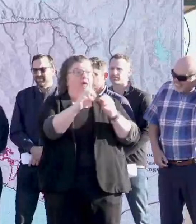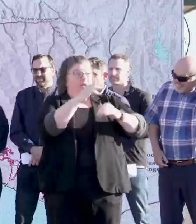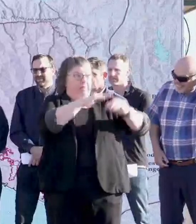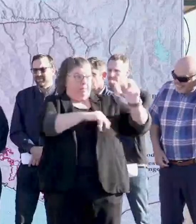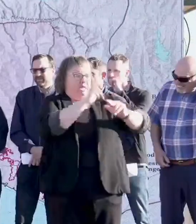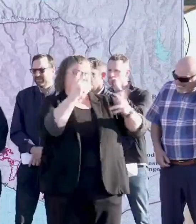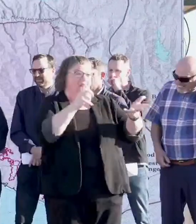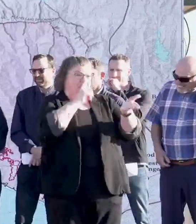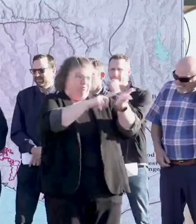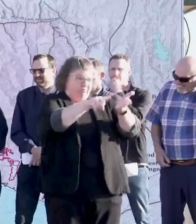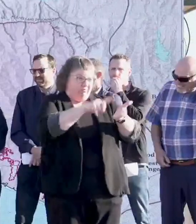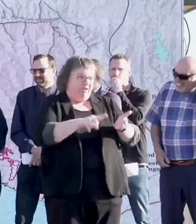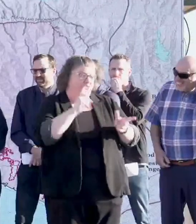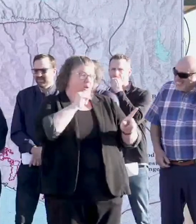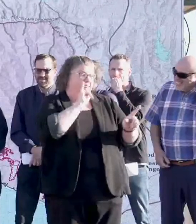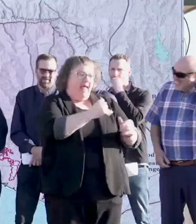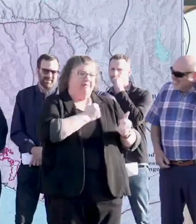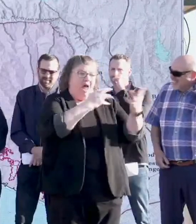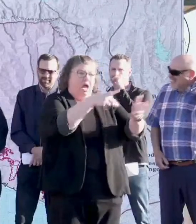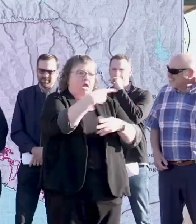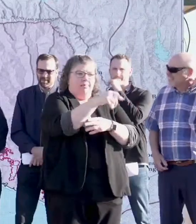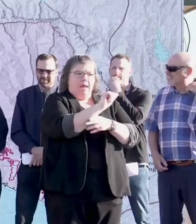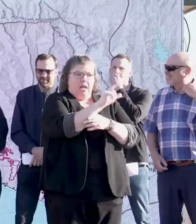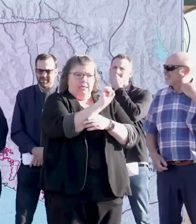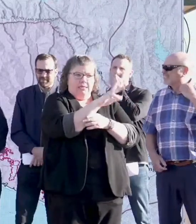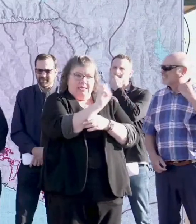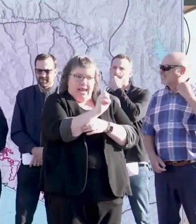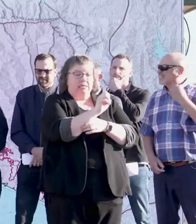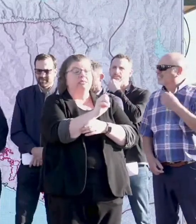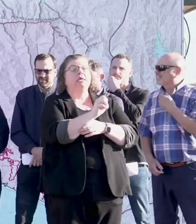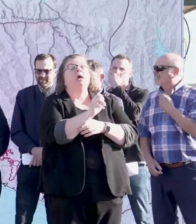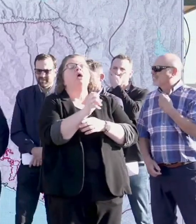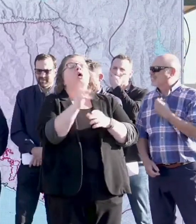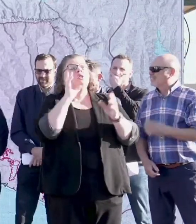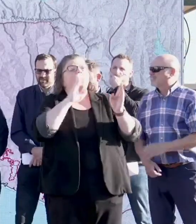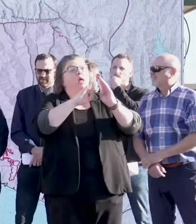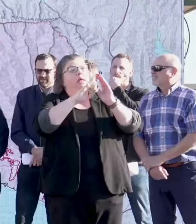for the Palisades incident. Impacted residents may visit